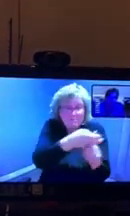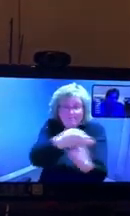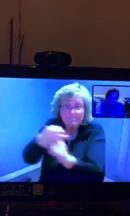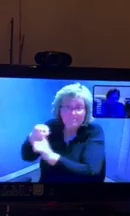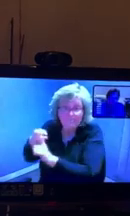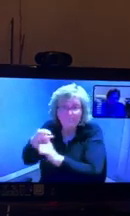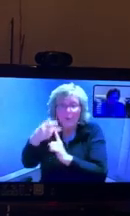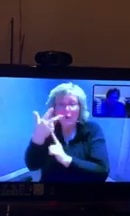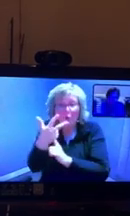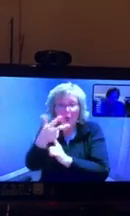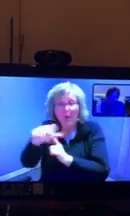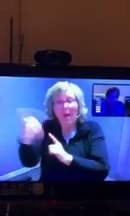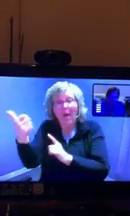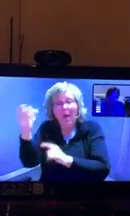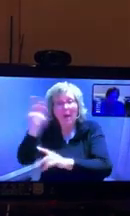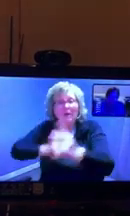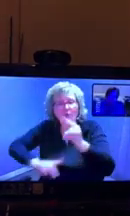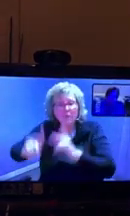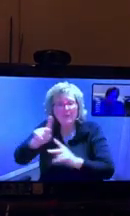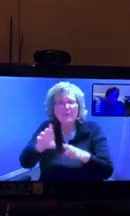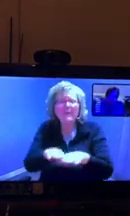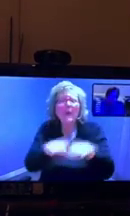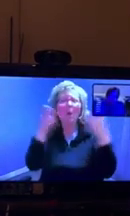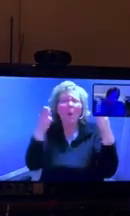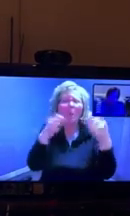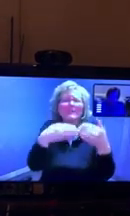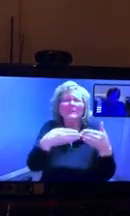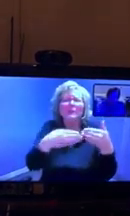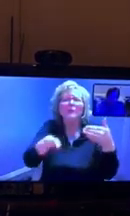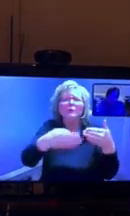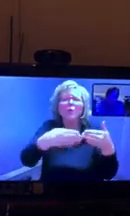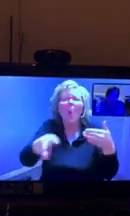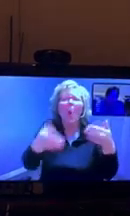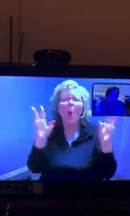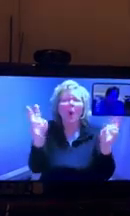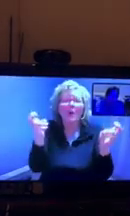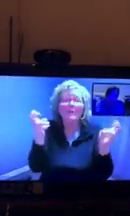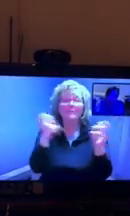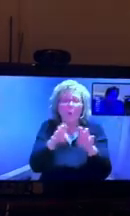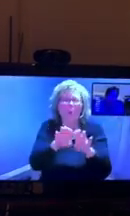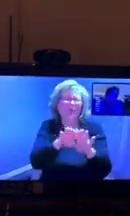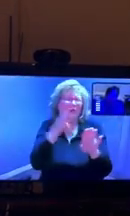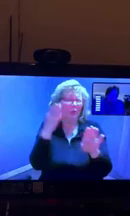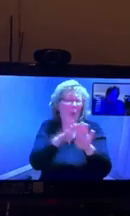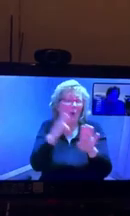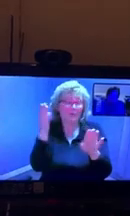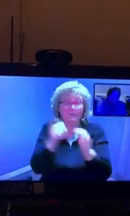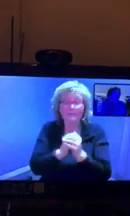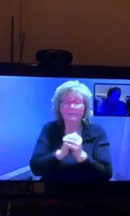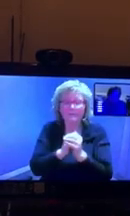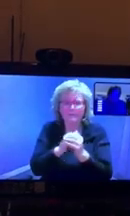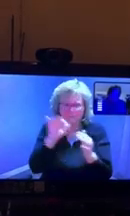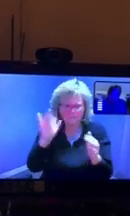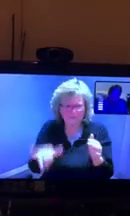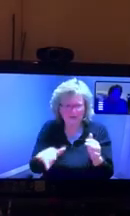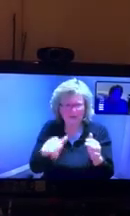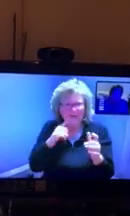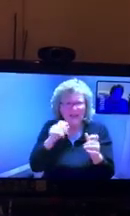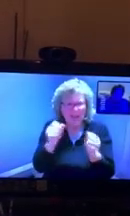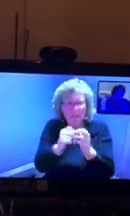this activity. And all the donations, and Fred and Ricky both talked about it, it can be enormous. But I want you to